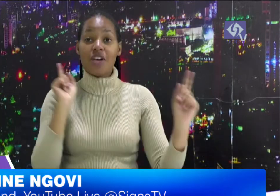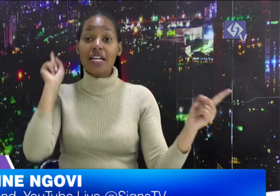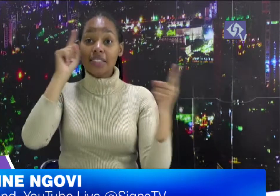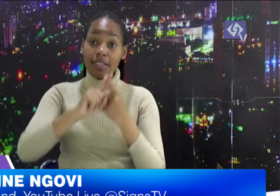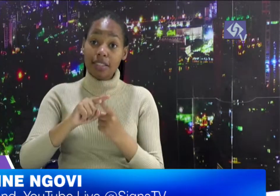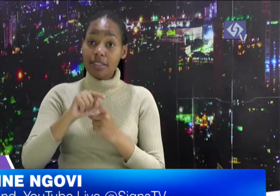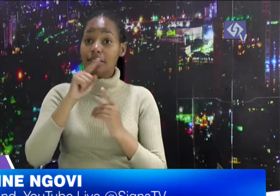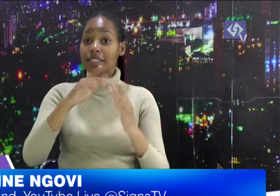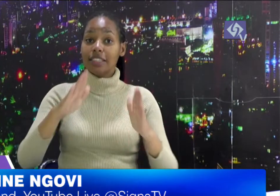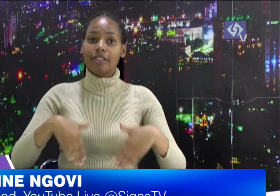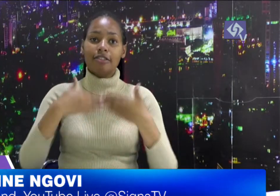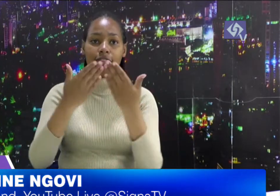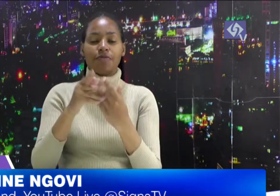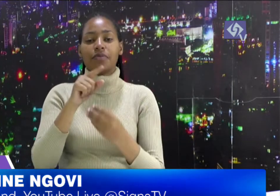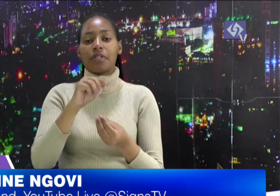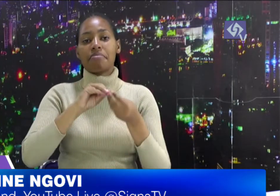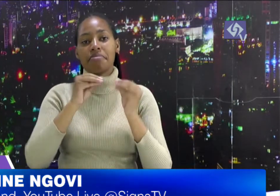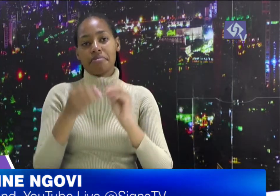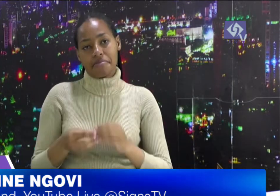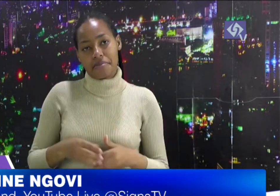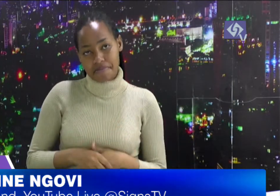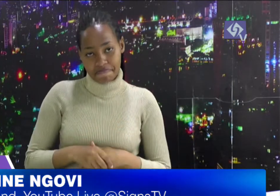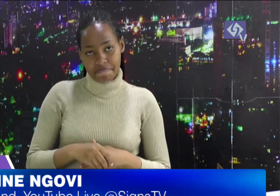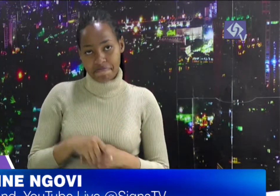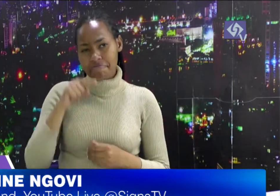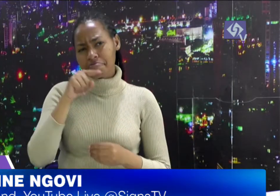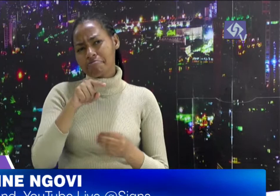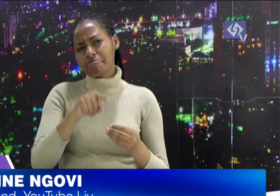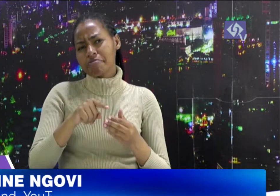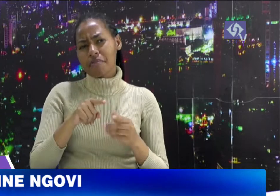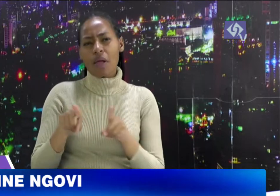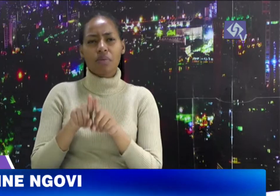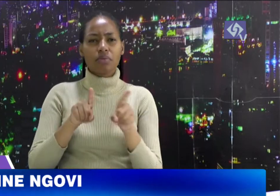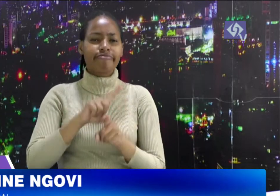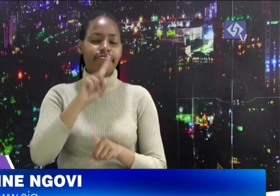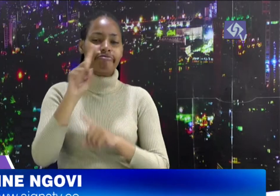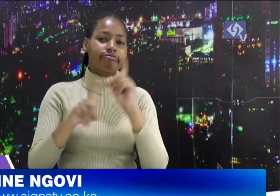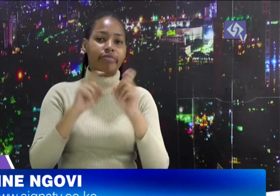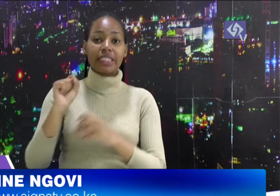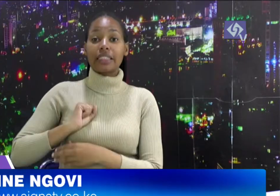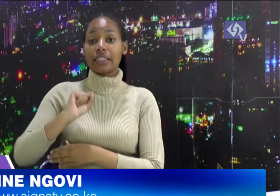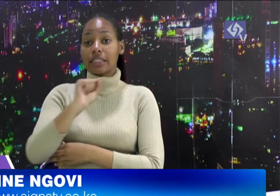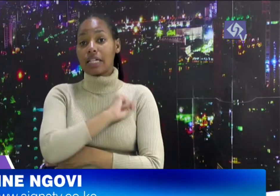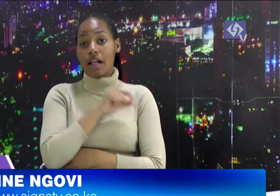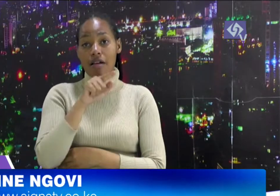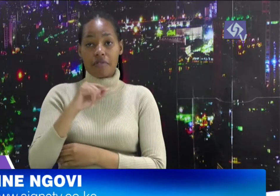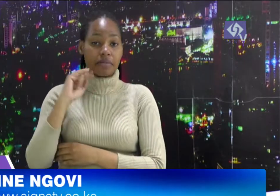grievances were addressed. They also petitioned the Senate